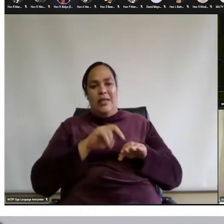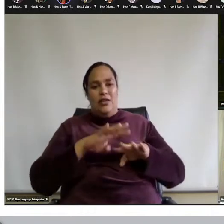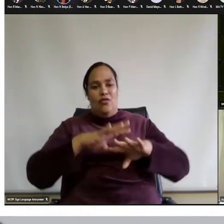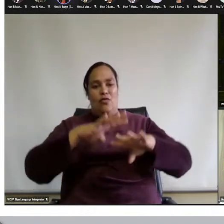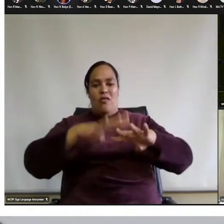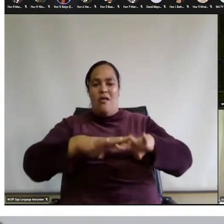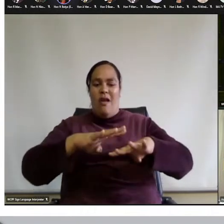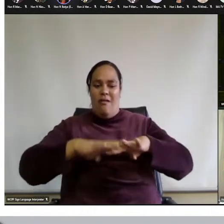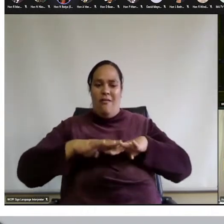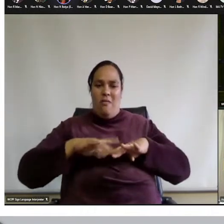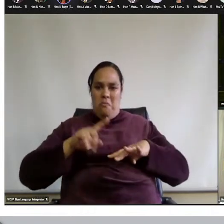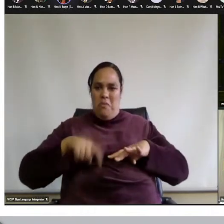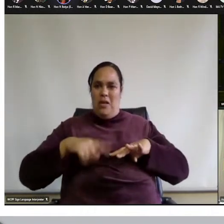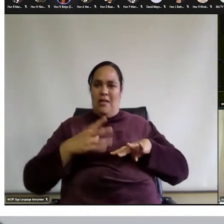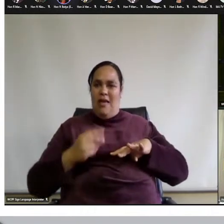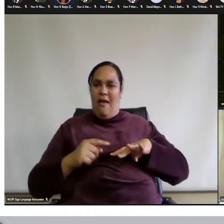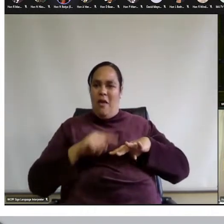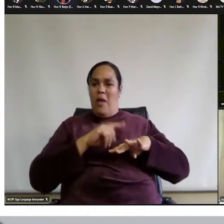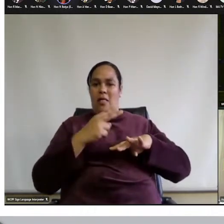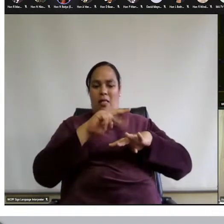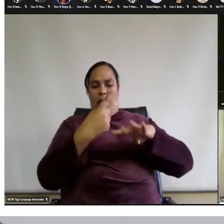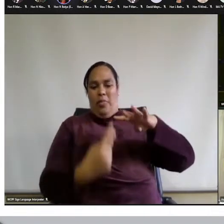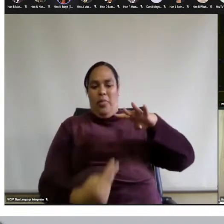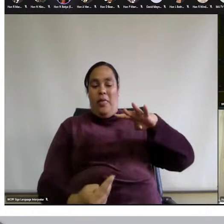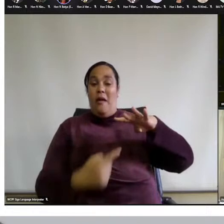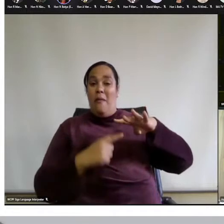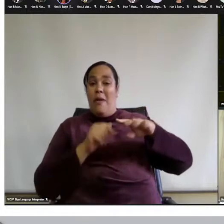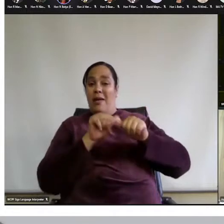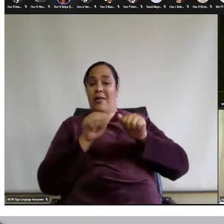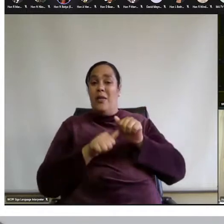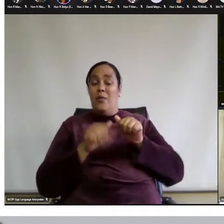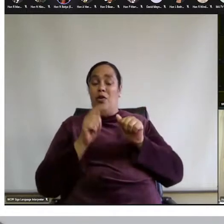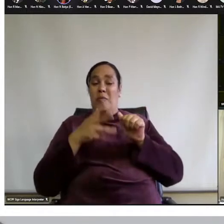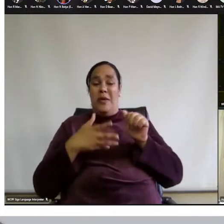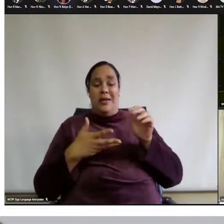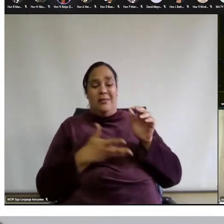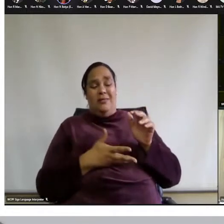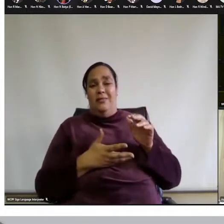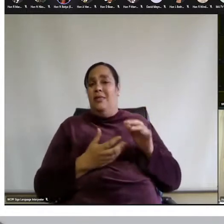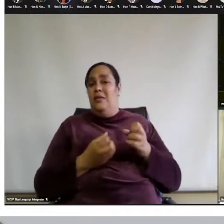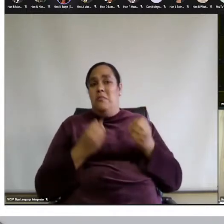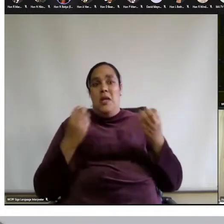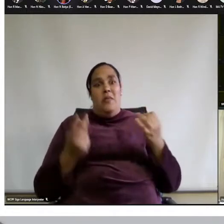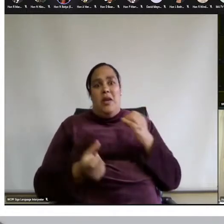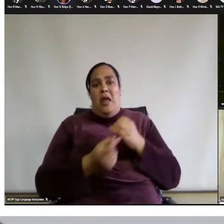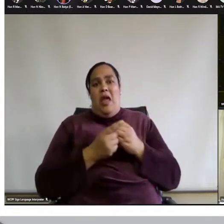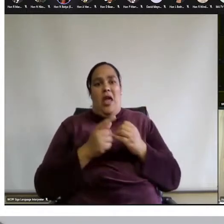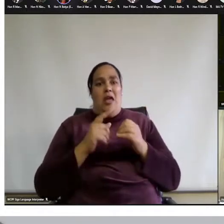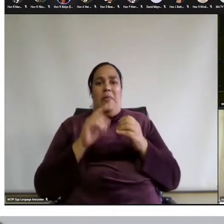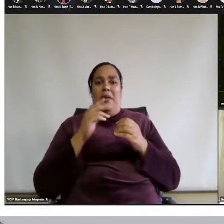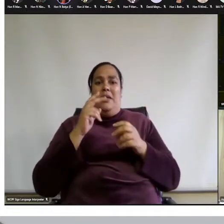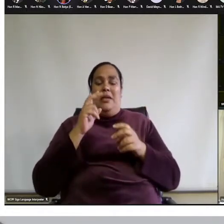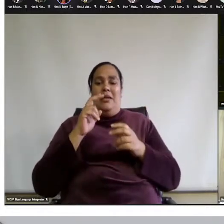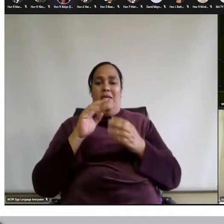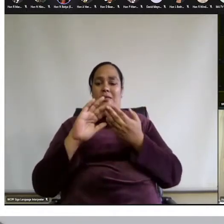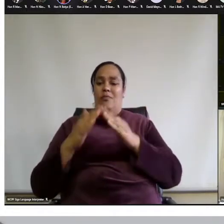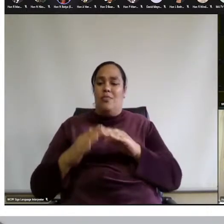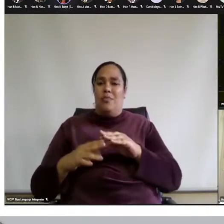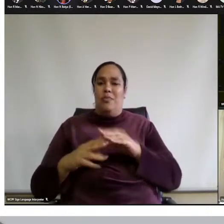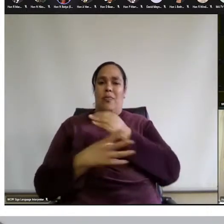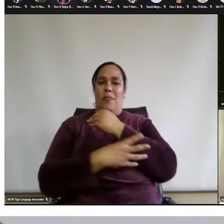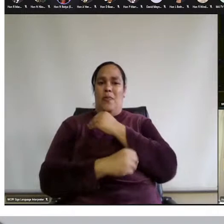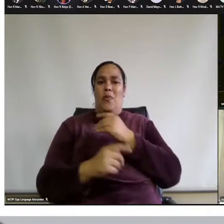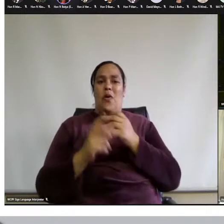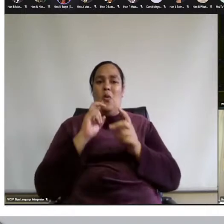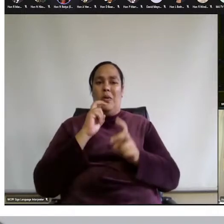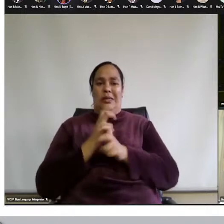to be covered. Deputy Speaker, the incidents of this nature are very common in townships and informal settlement, as the city does not care about